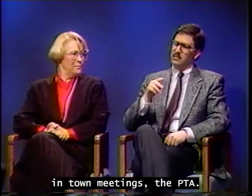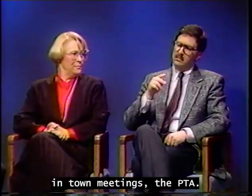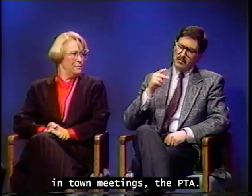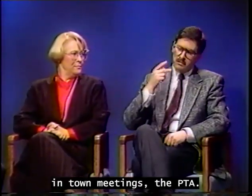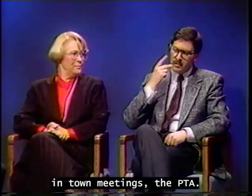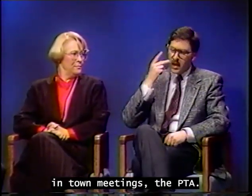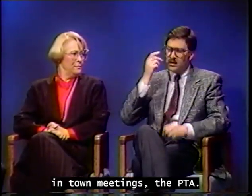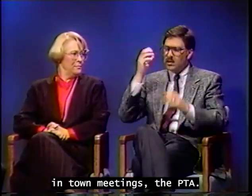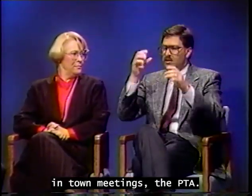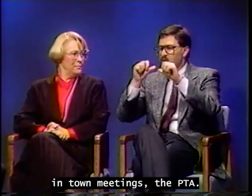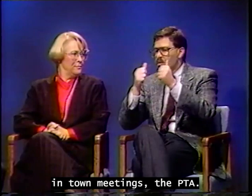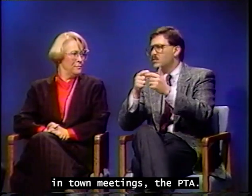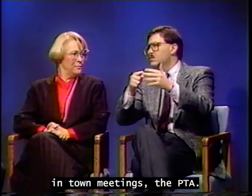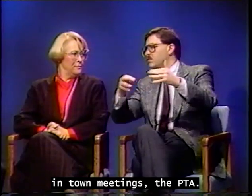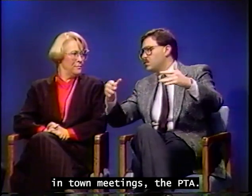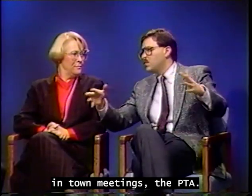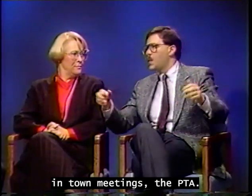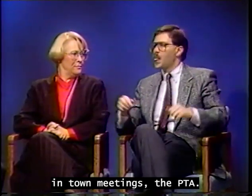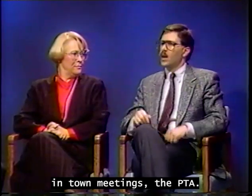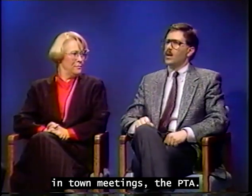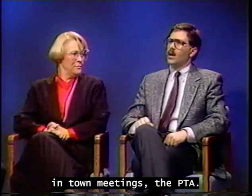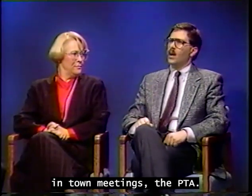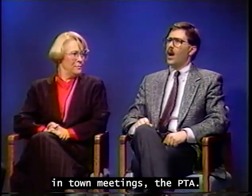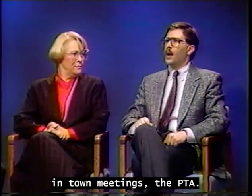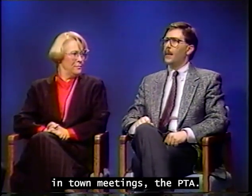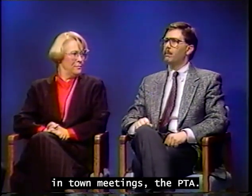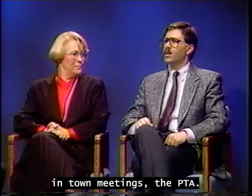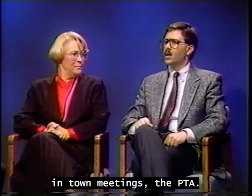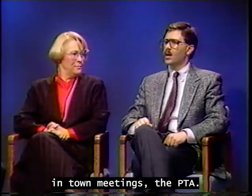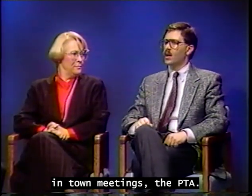town meetings, the PTA.